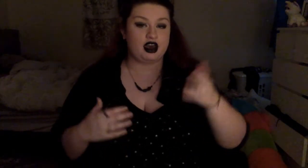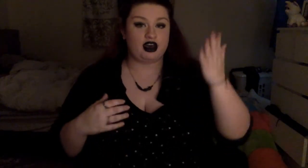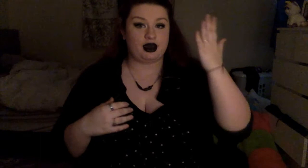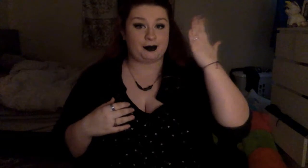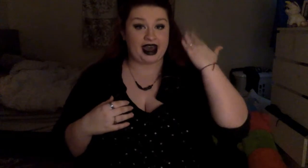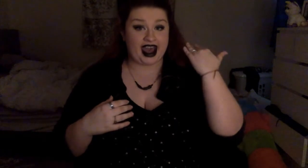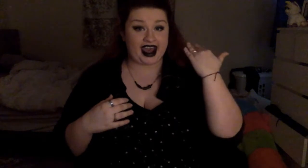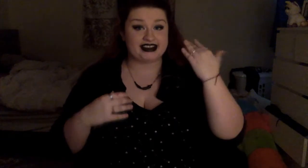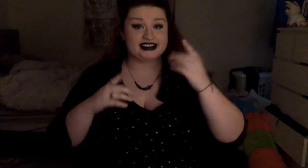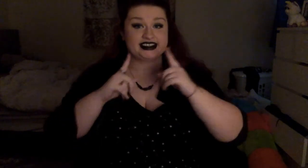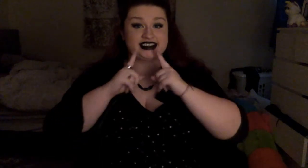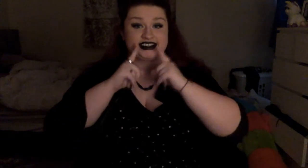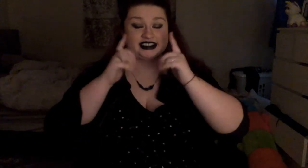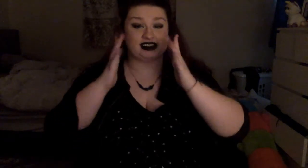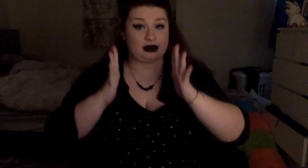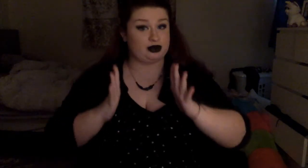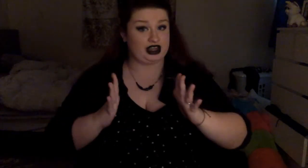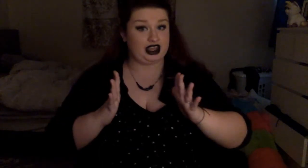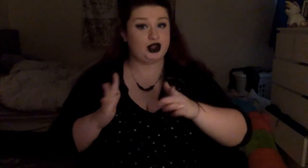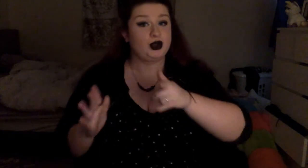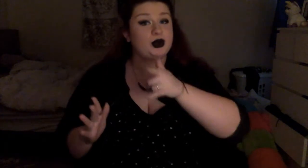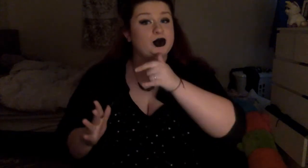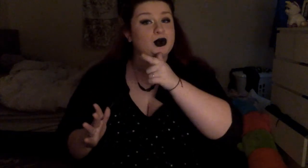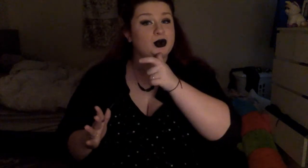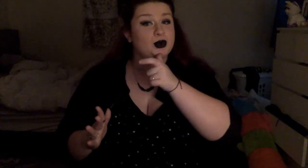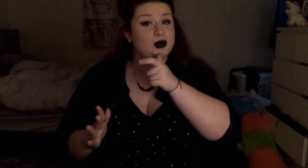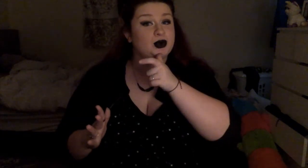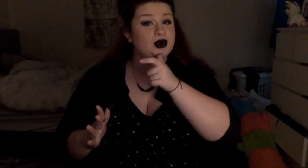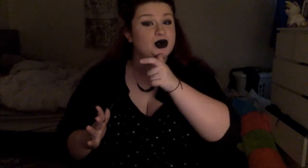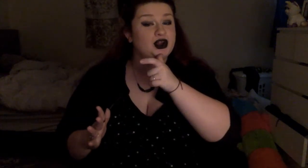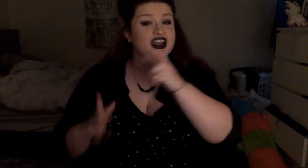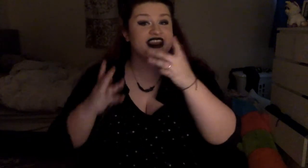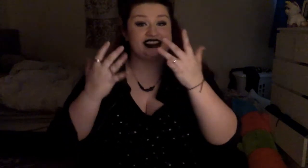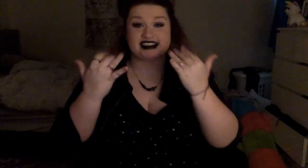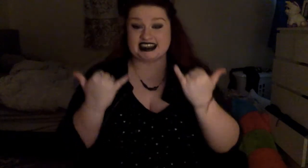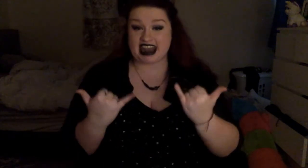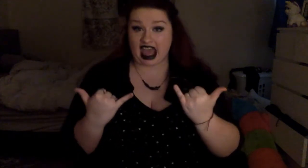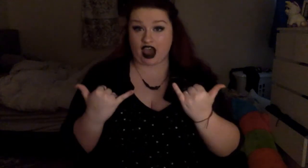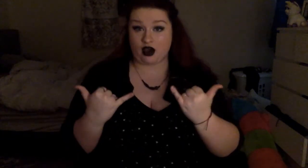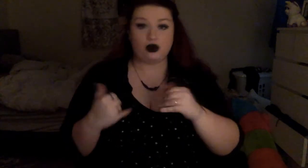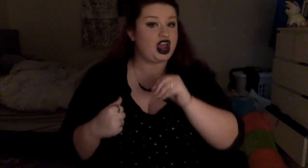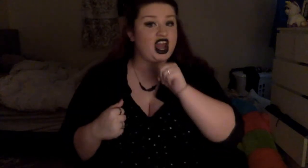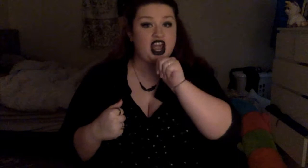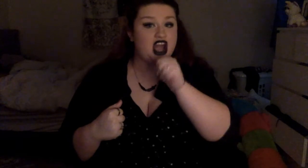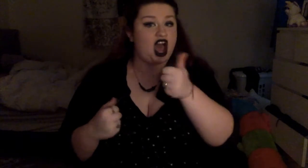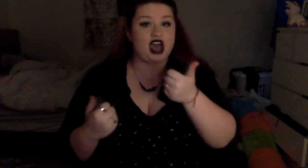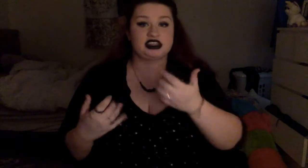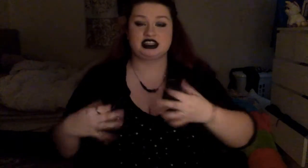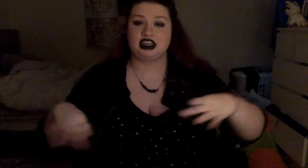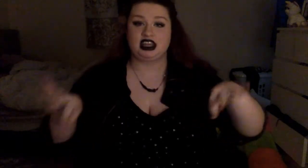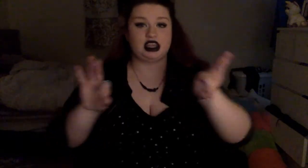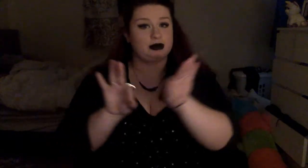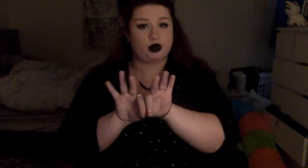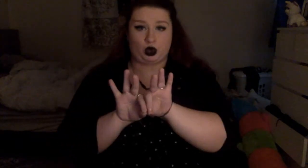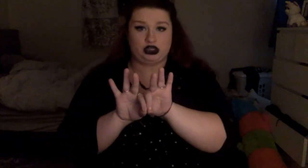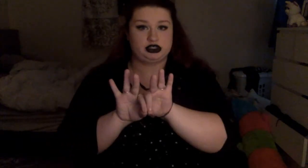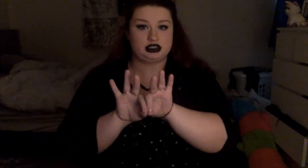a past celebrity who is now not important.